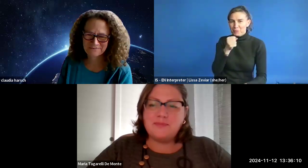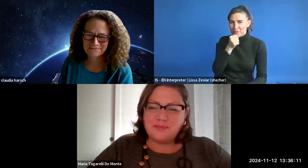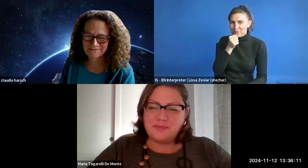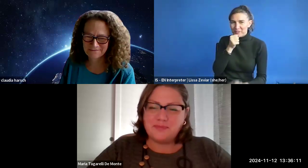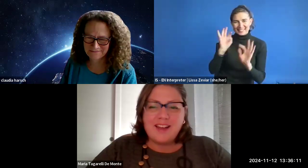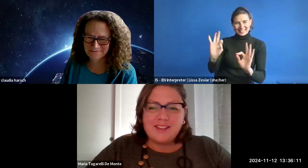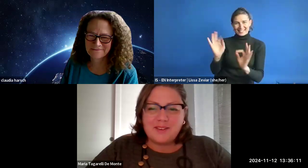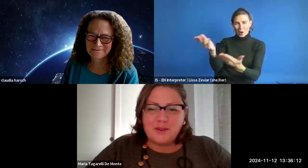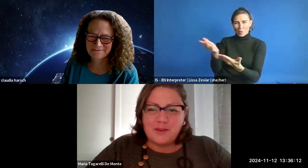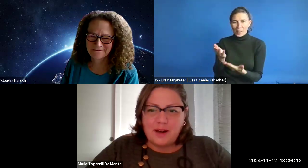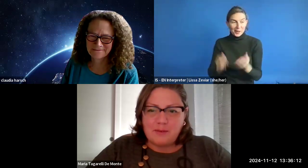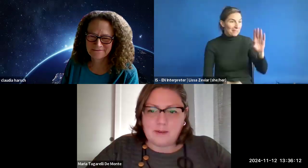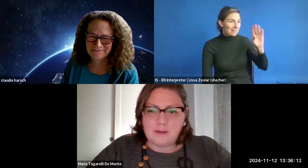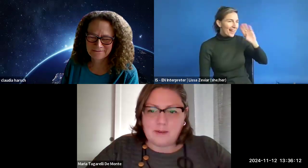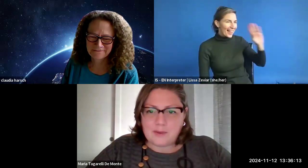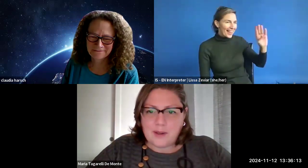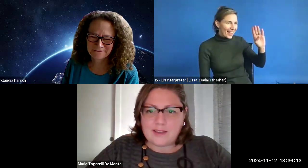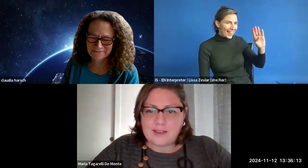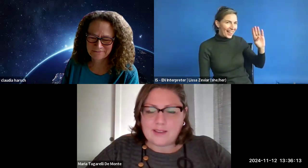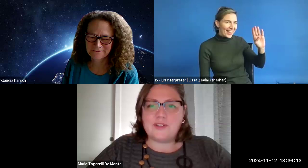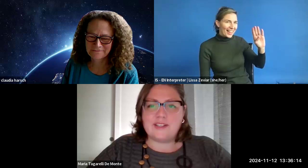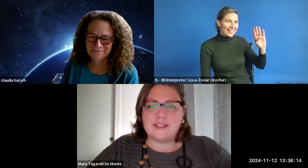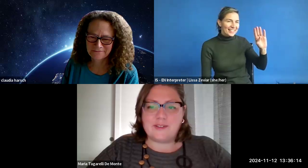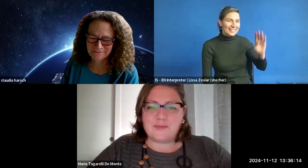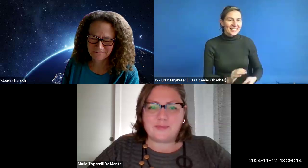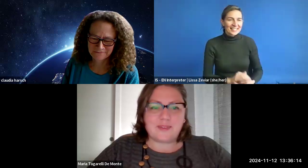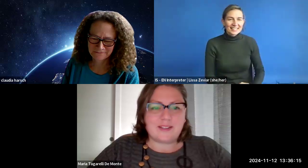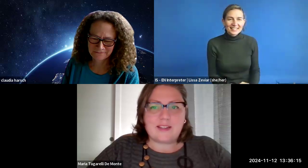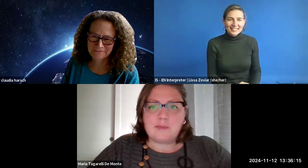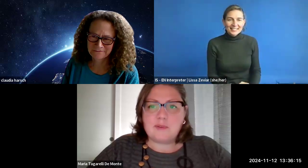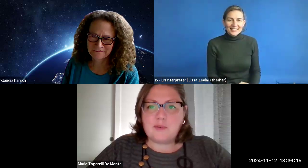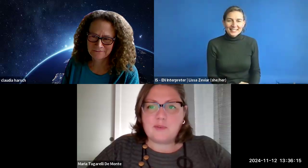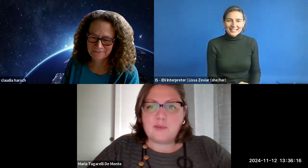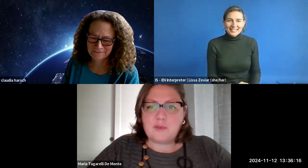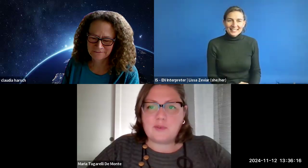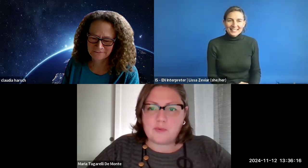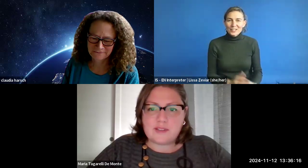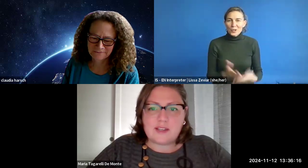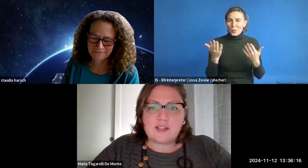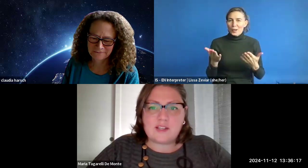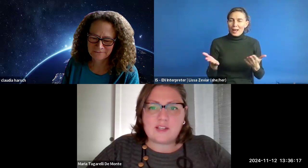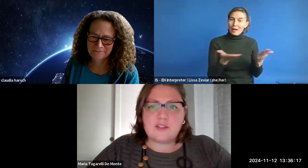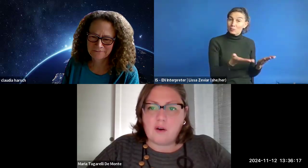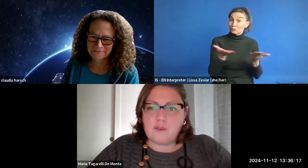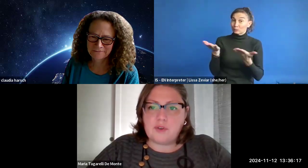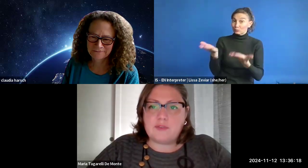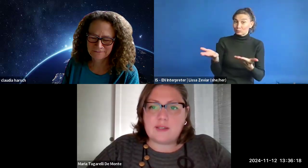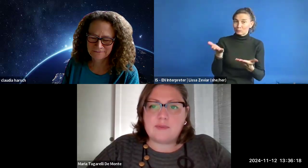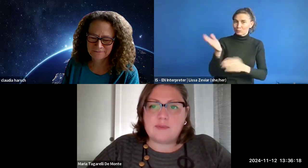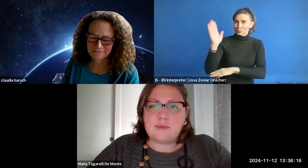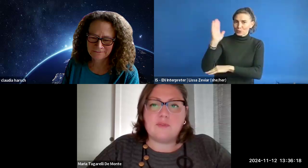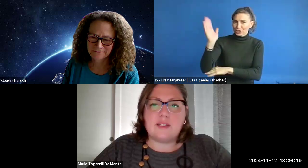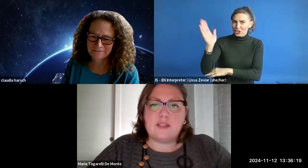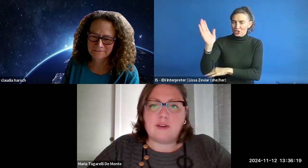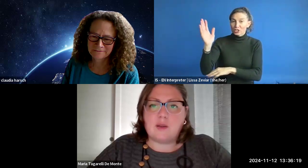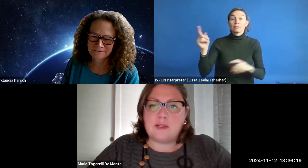Claudia. So I'm happy to hand over the table to you for your presentation, overview